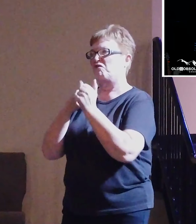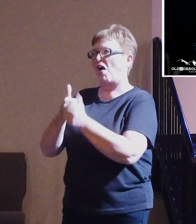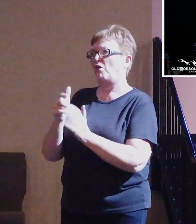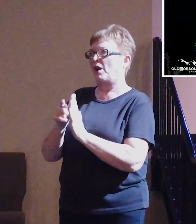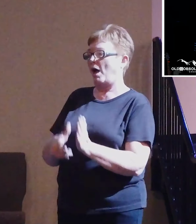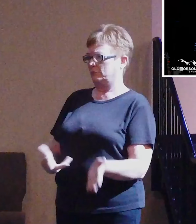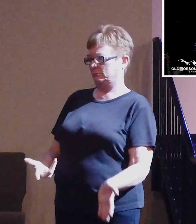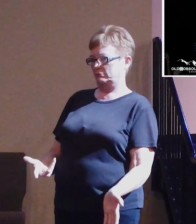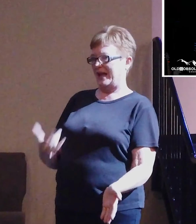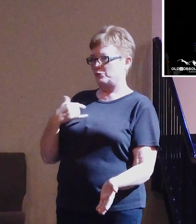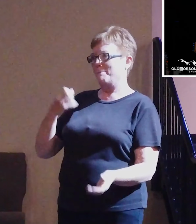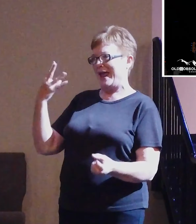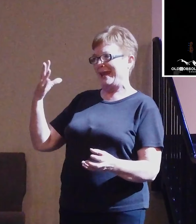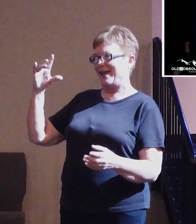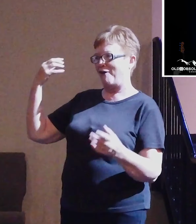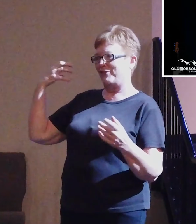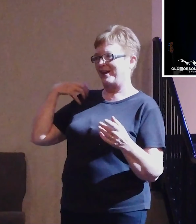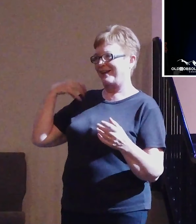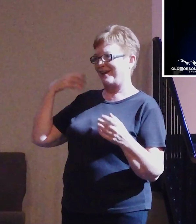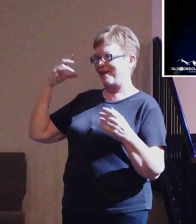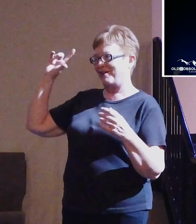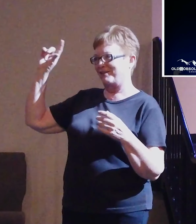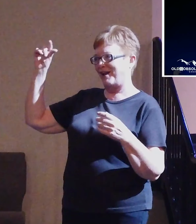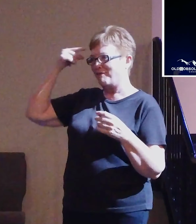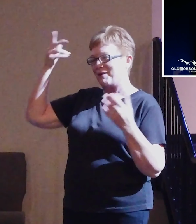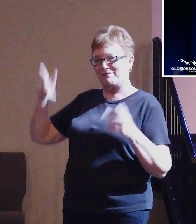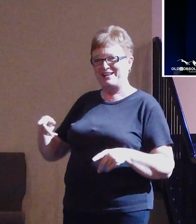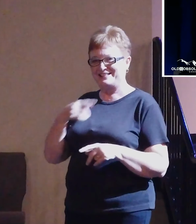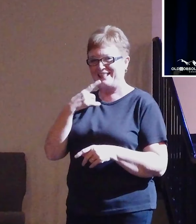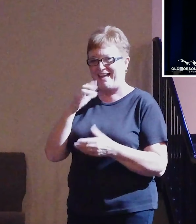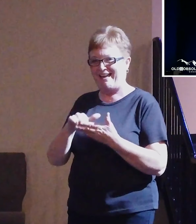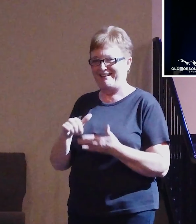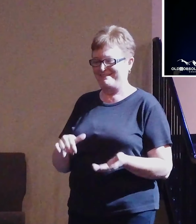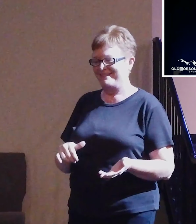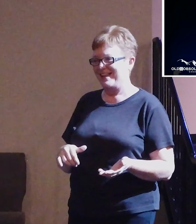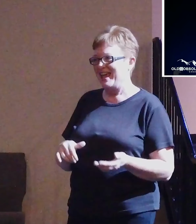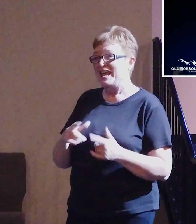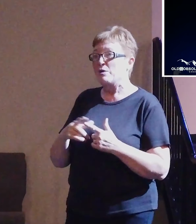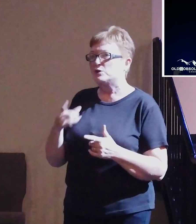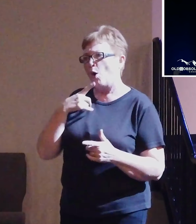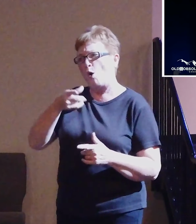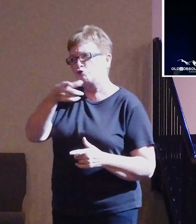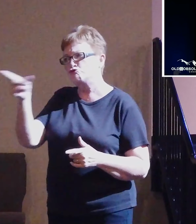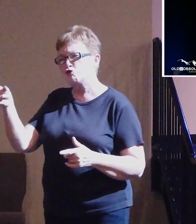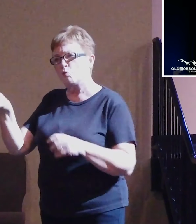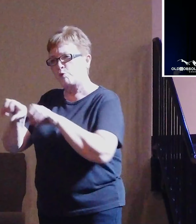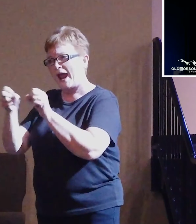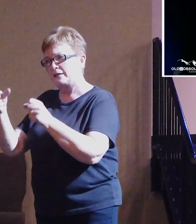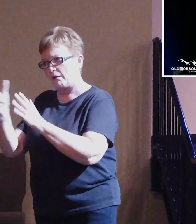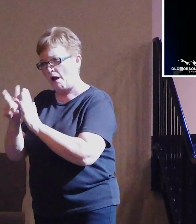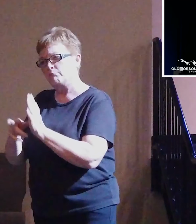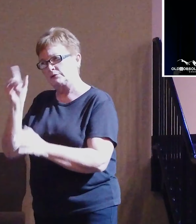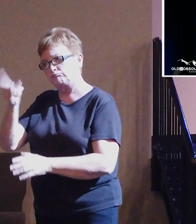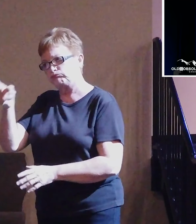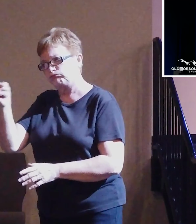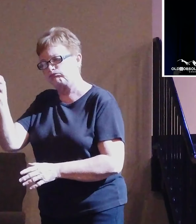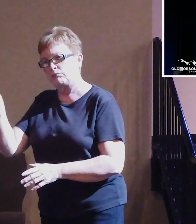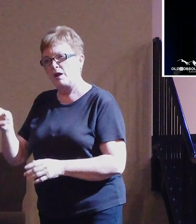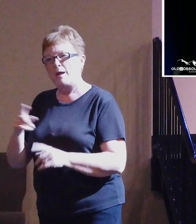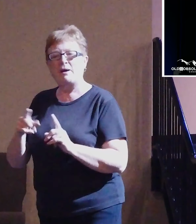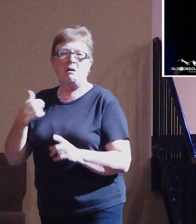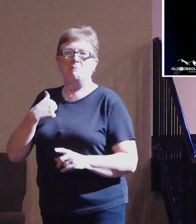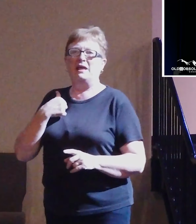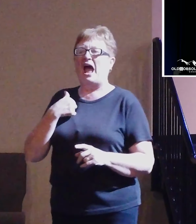And we're going to crack the whip on you if you break these laws. But, you we got our own set of laws. And basically, they